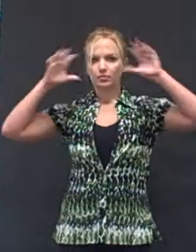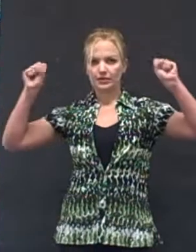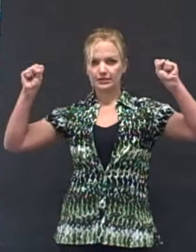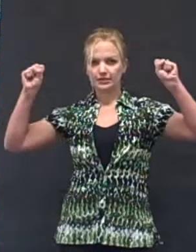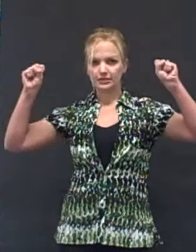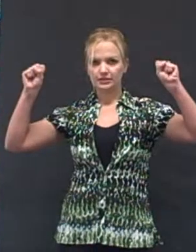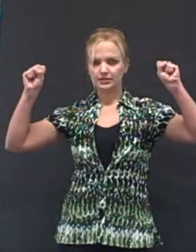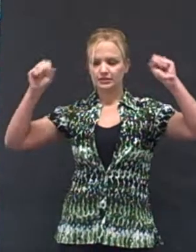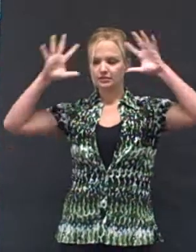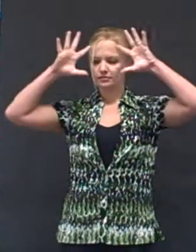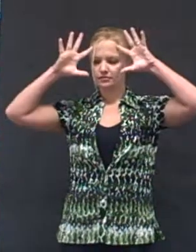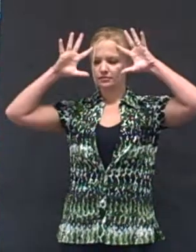President.